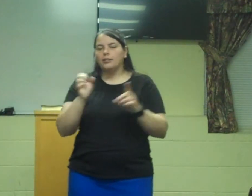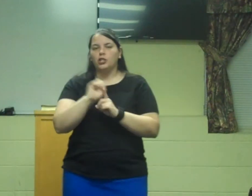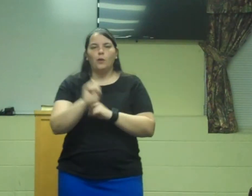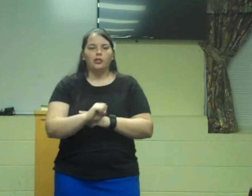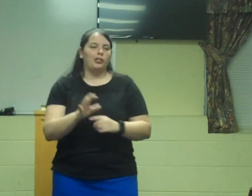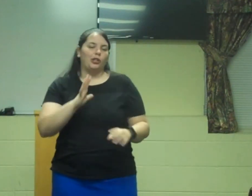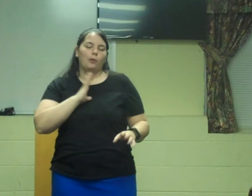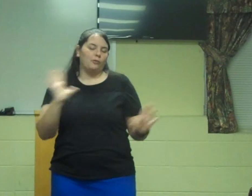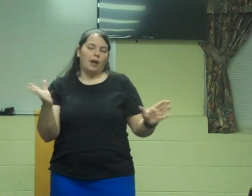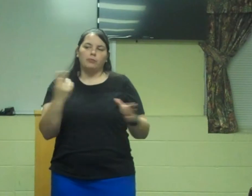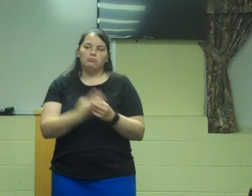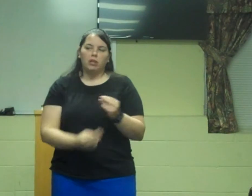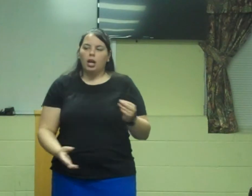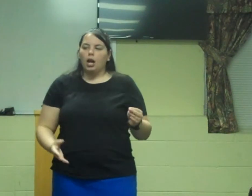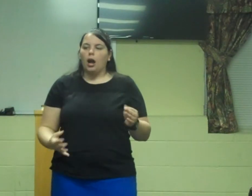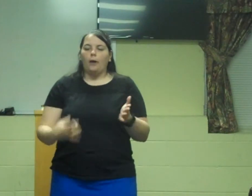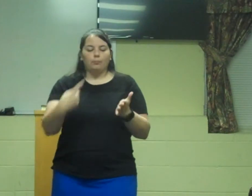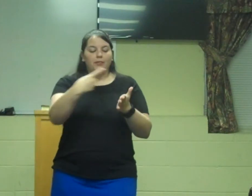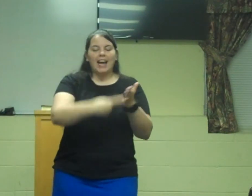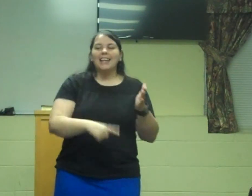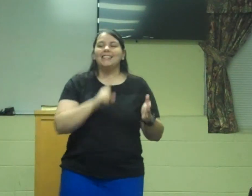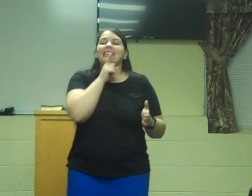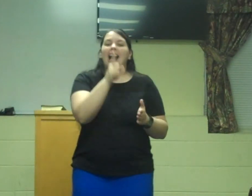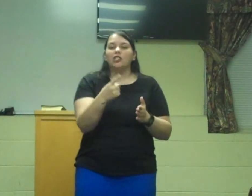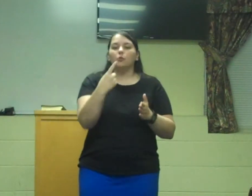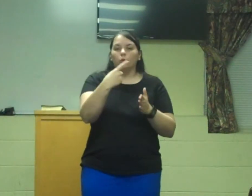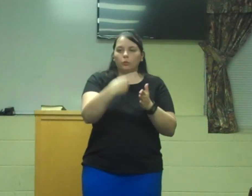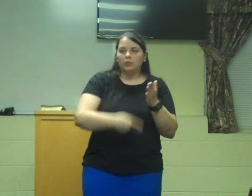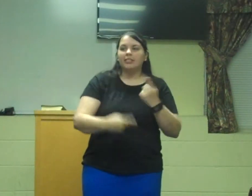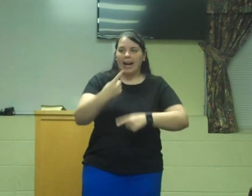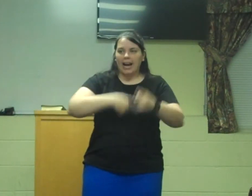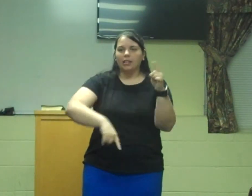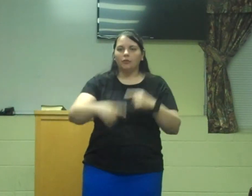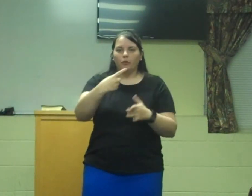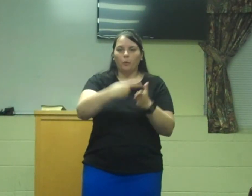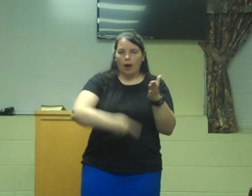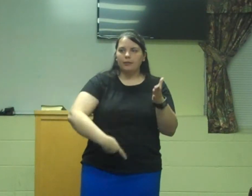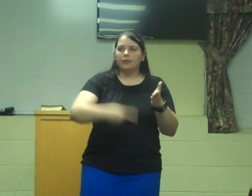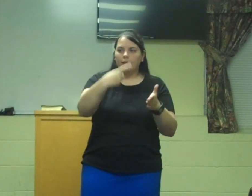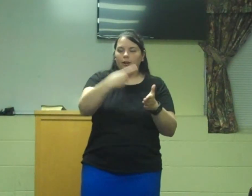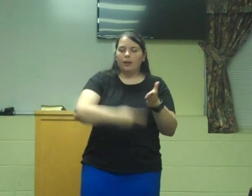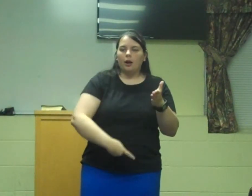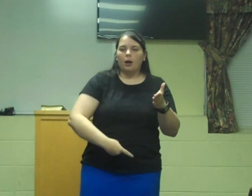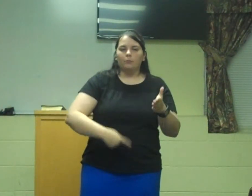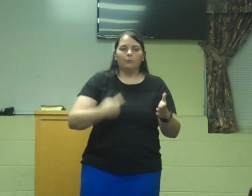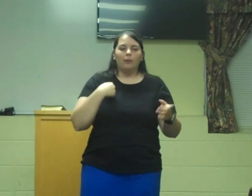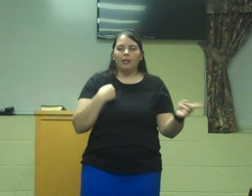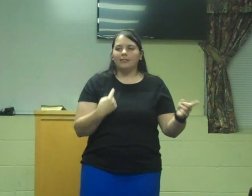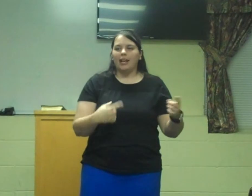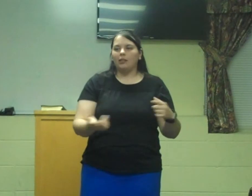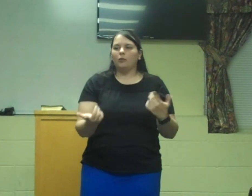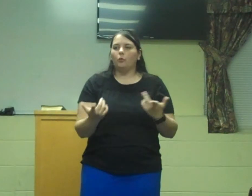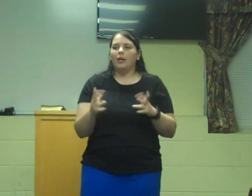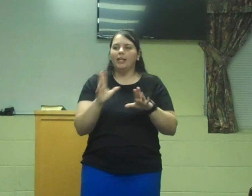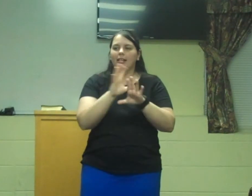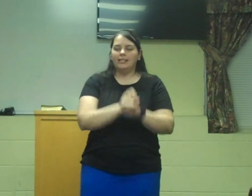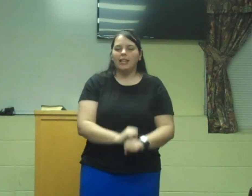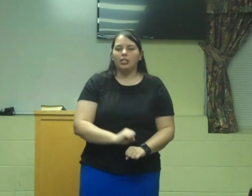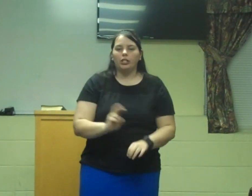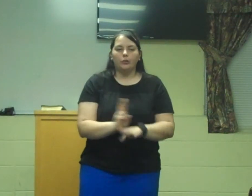the situation, they're both fine. But that is the actual sign for what. But like I say, we tend to